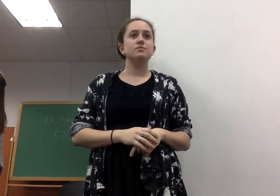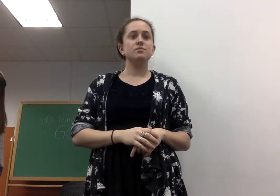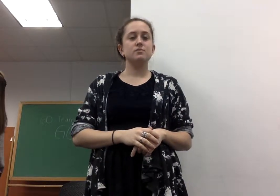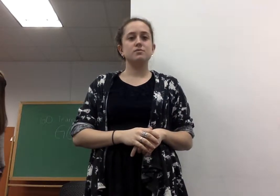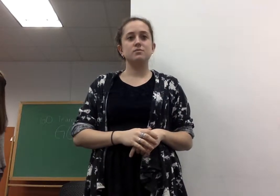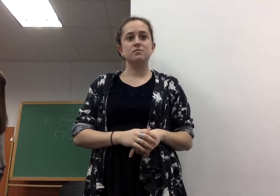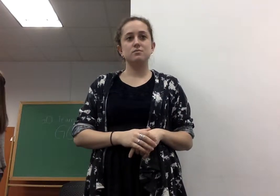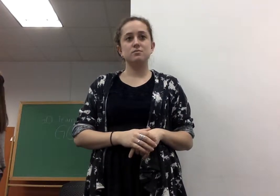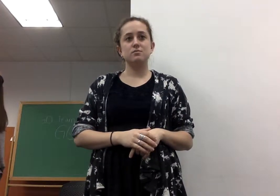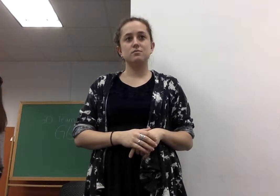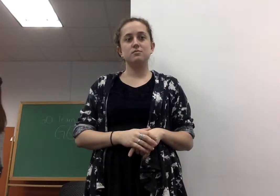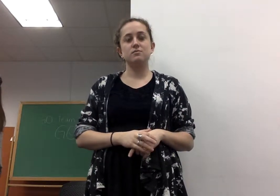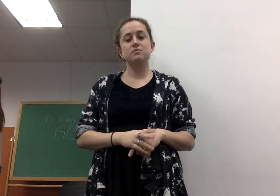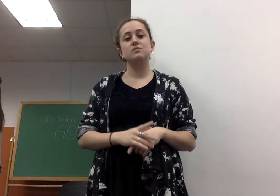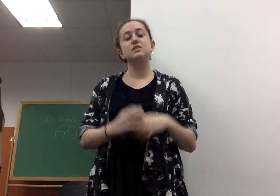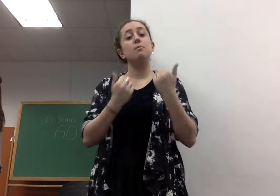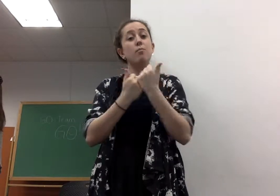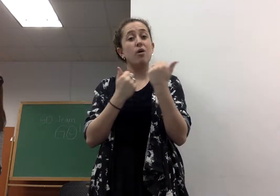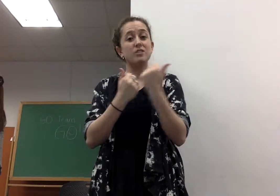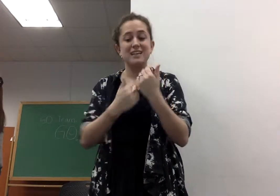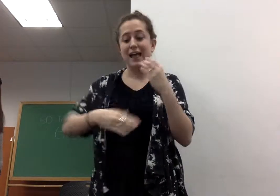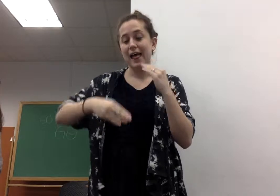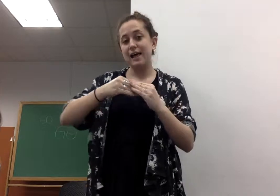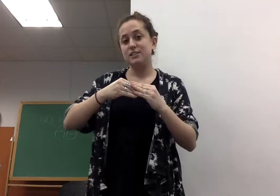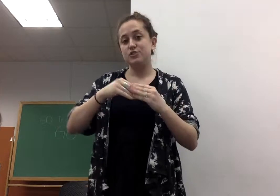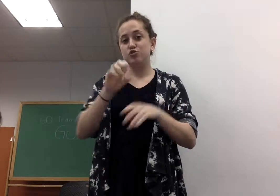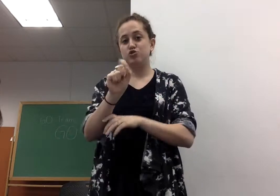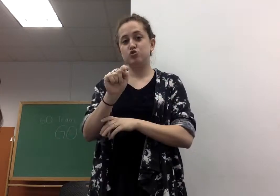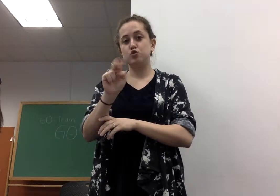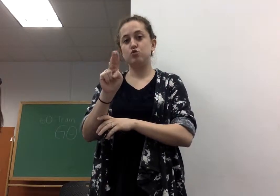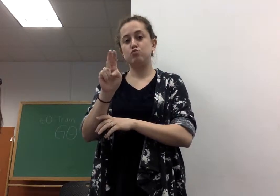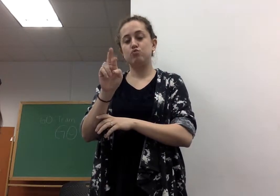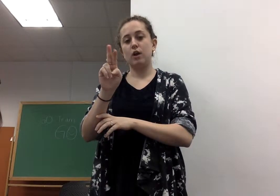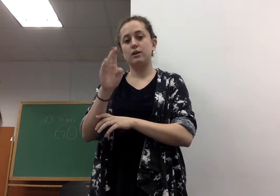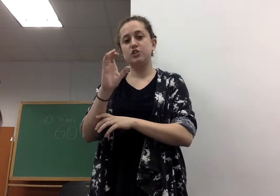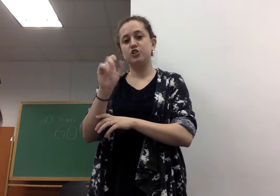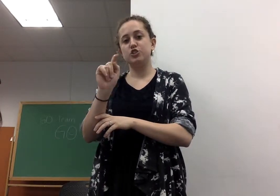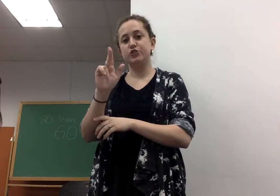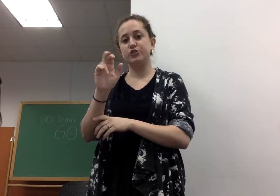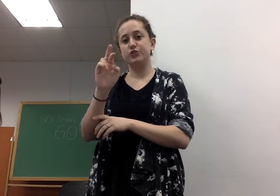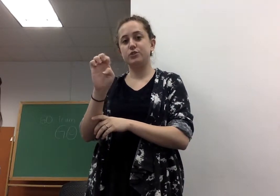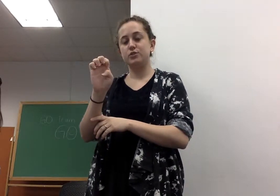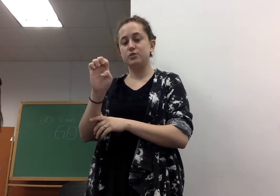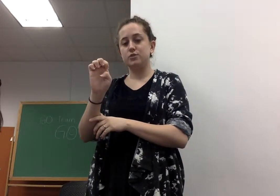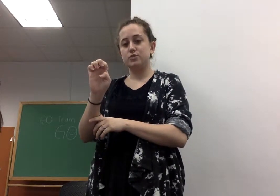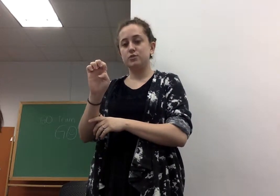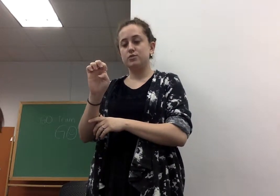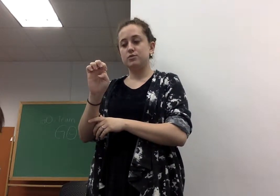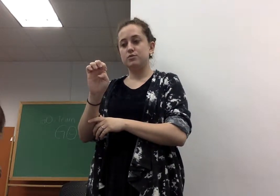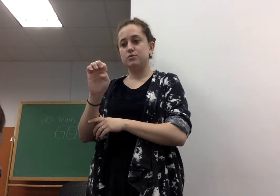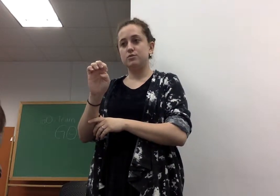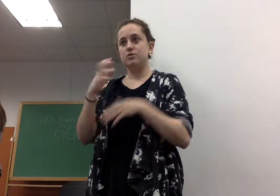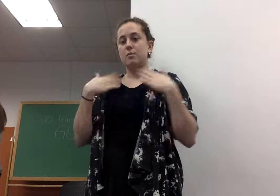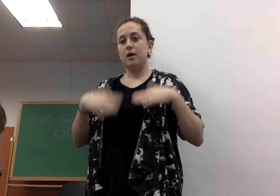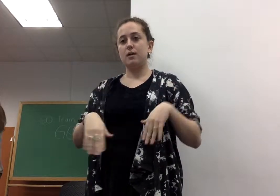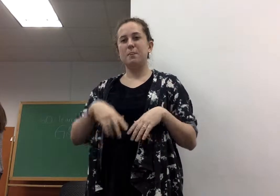And supports, it adds structure to the body. It supports. Remember the example we gave in class the other day. Those of you that have been camping before, right? We had the